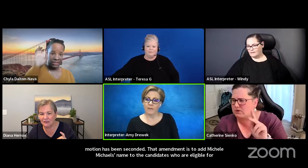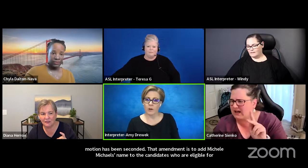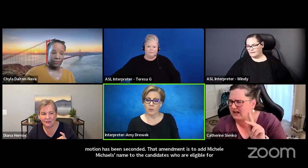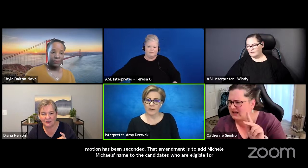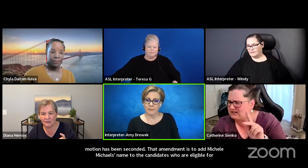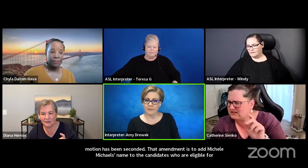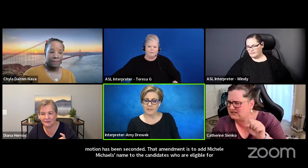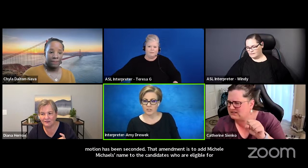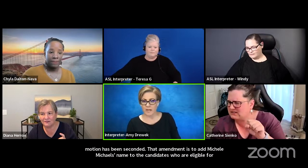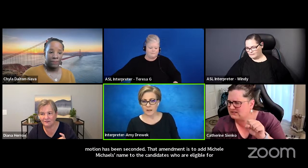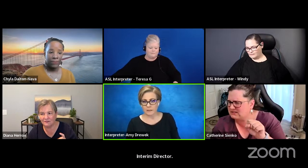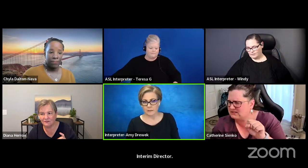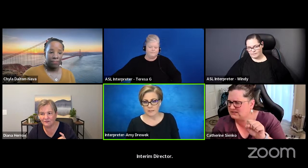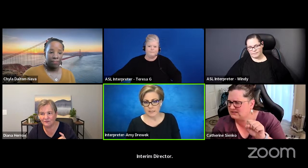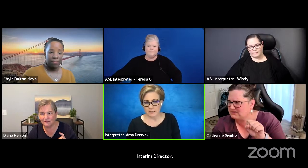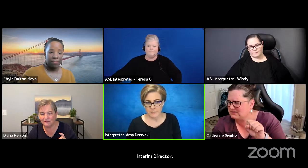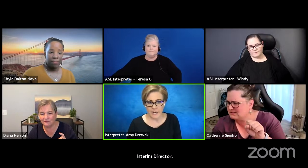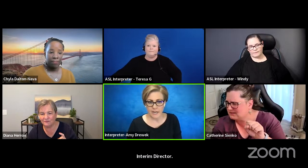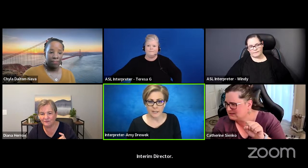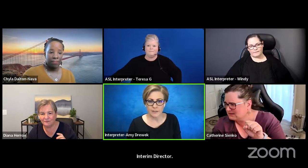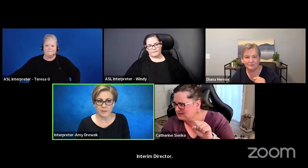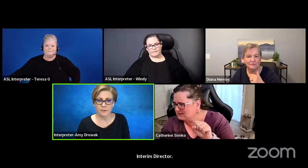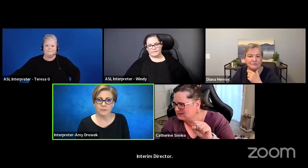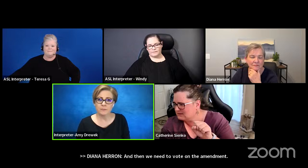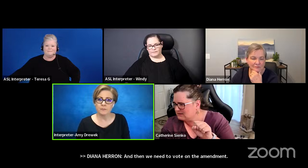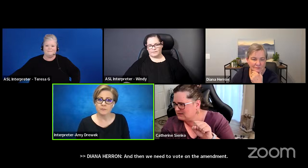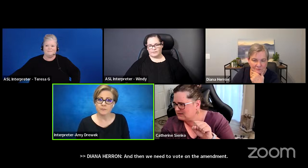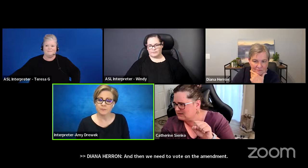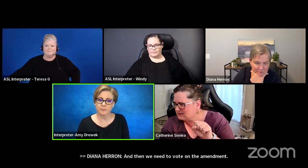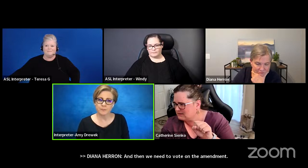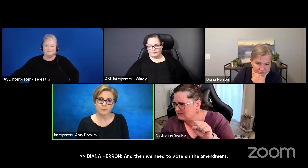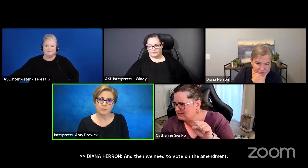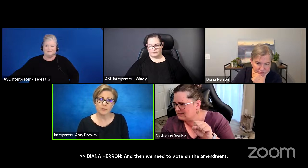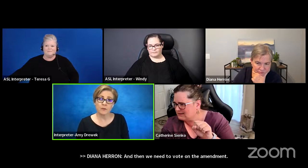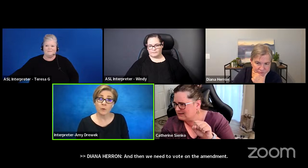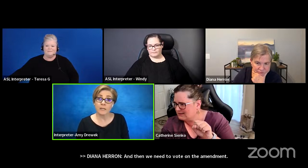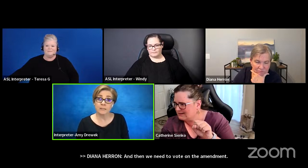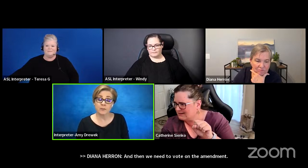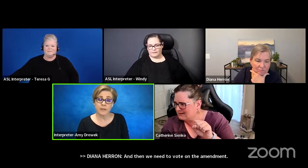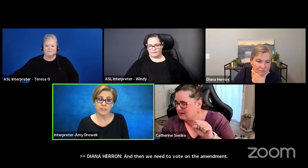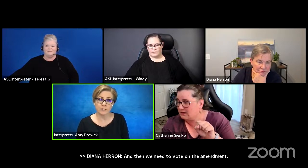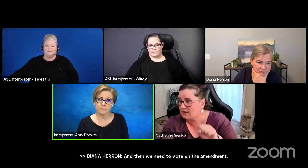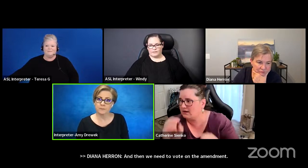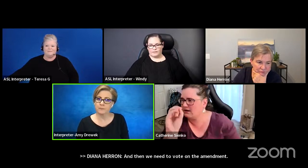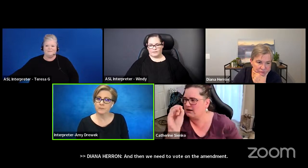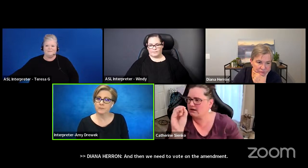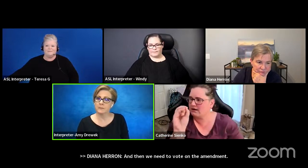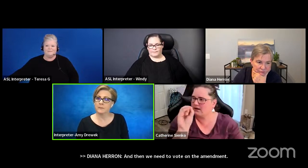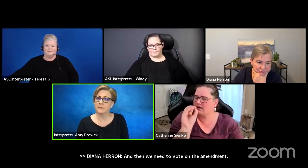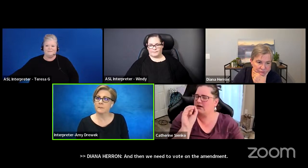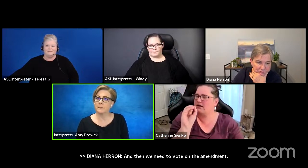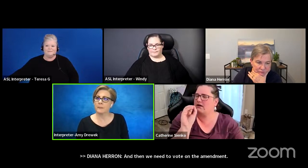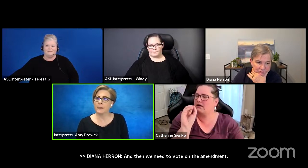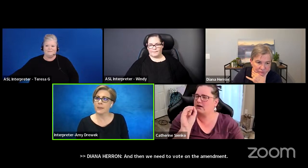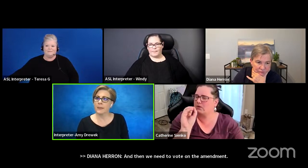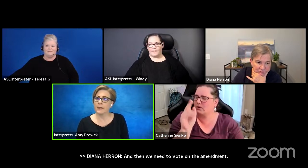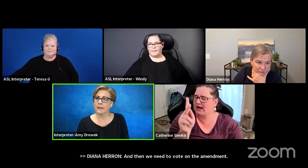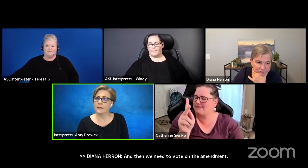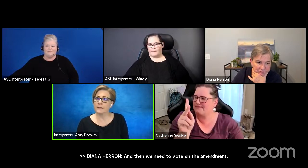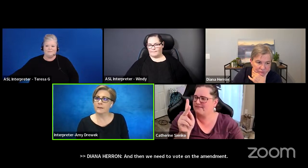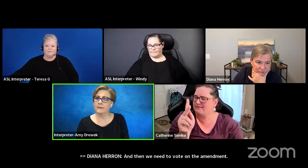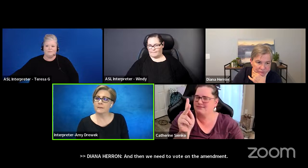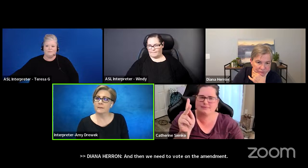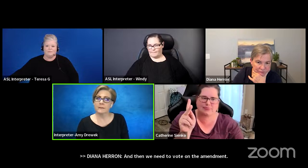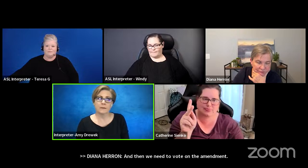Kyla is saying we have one more name in the chat that has been added for consideration.